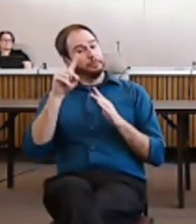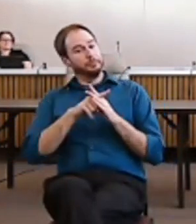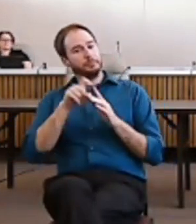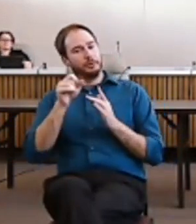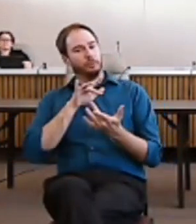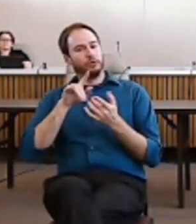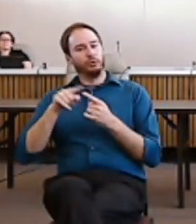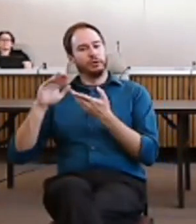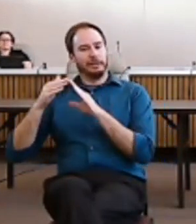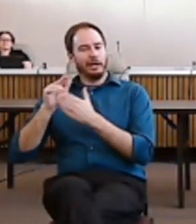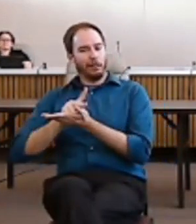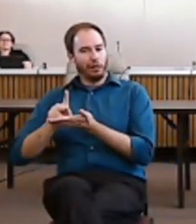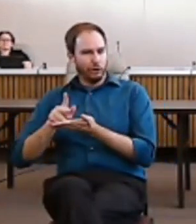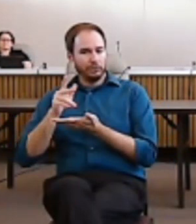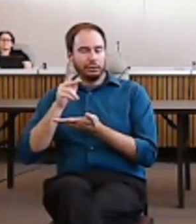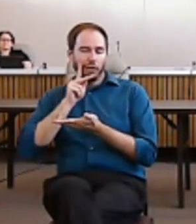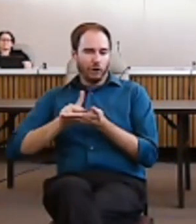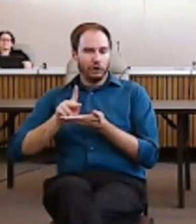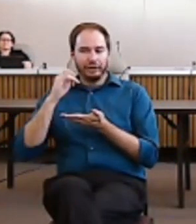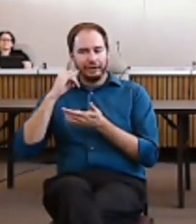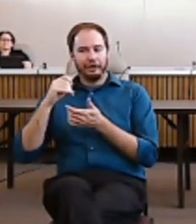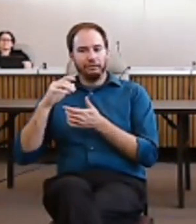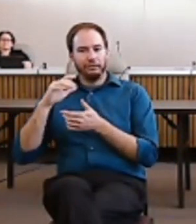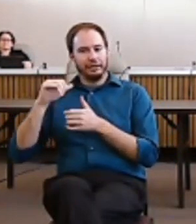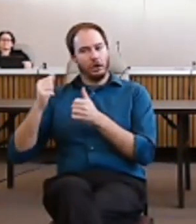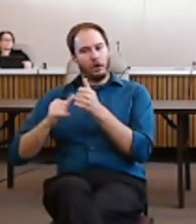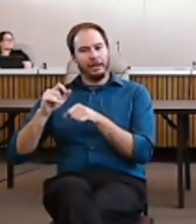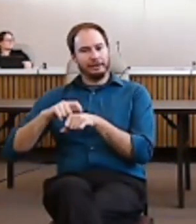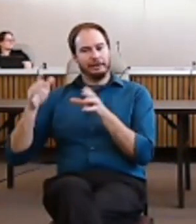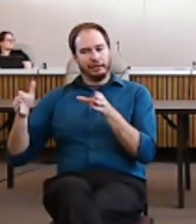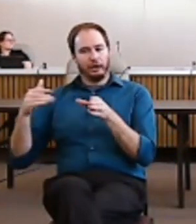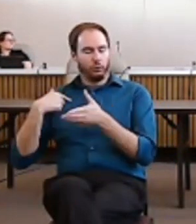town clerks as long as it falls within the date range.